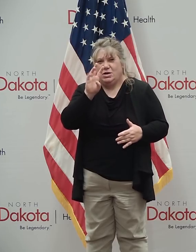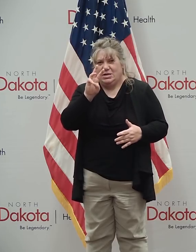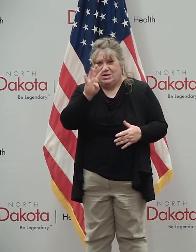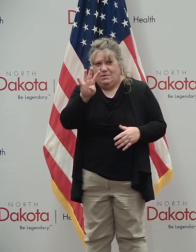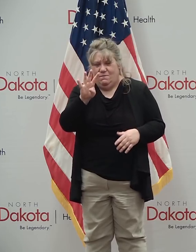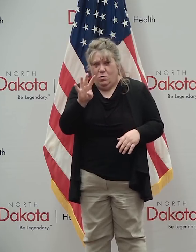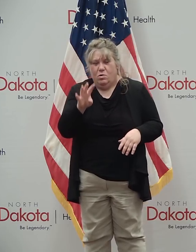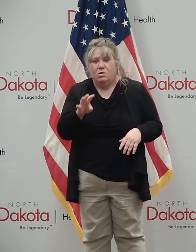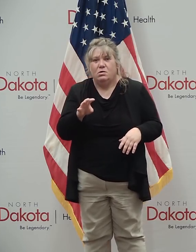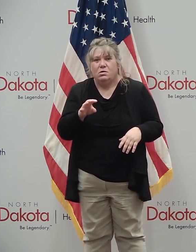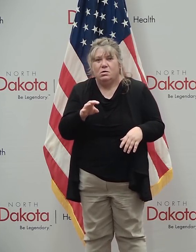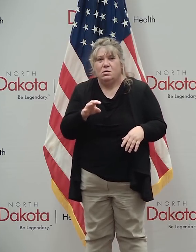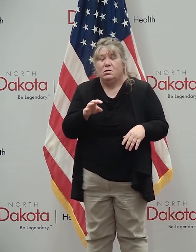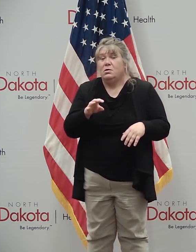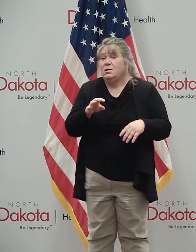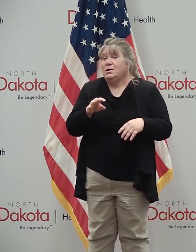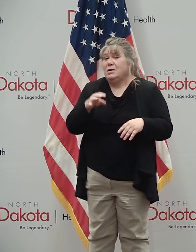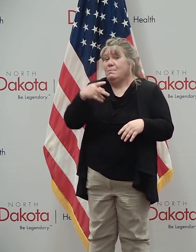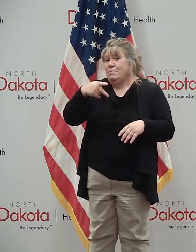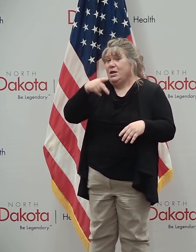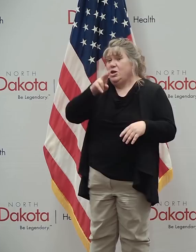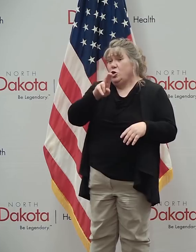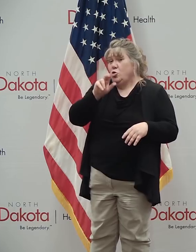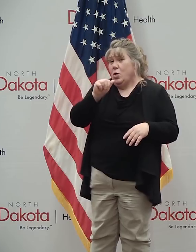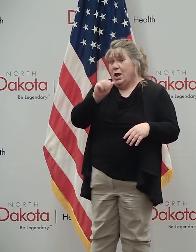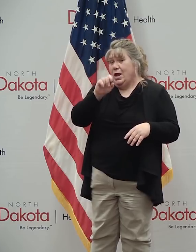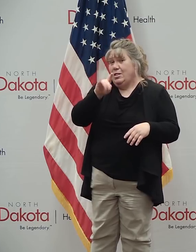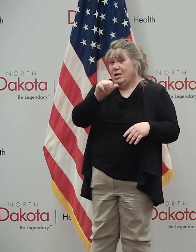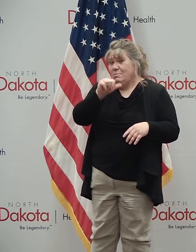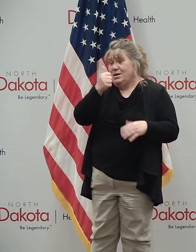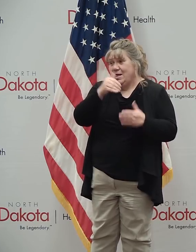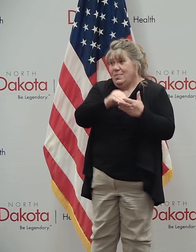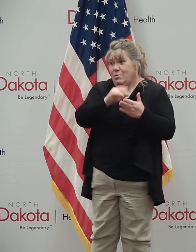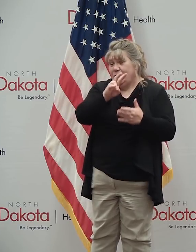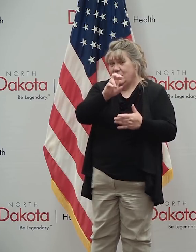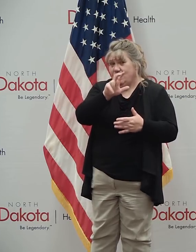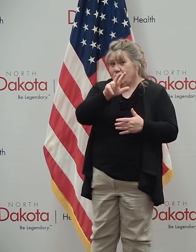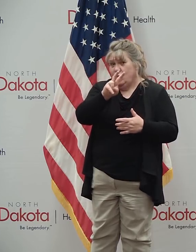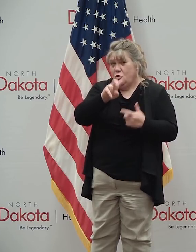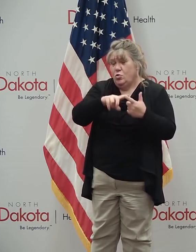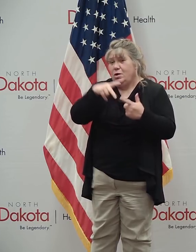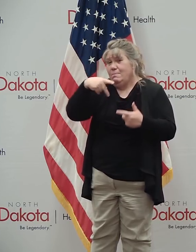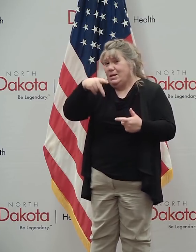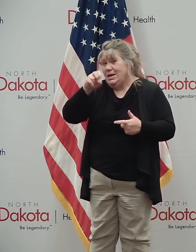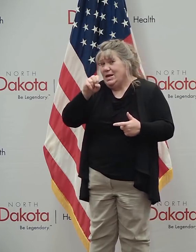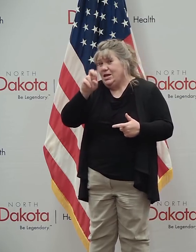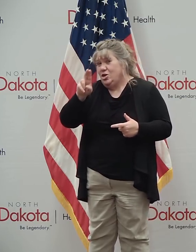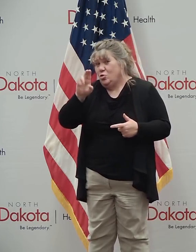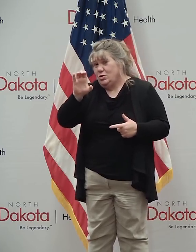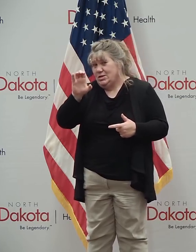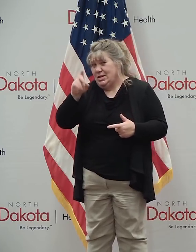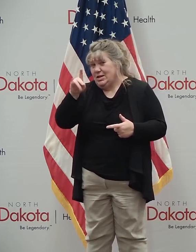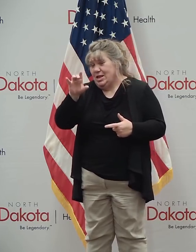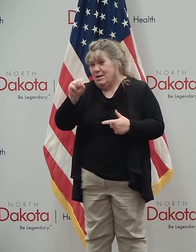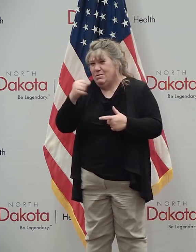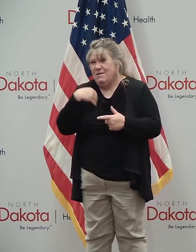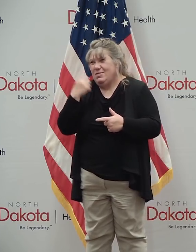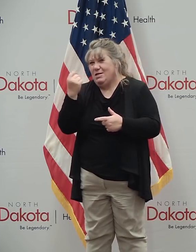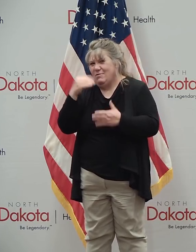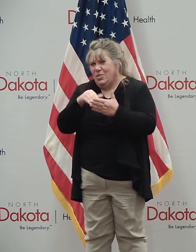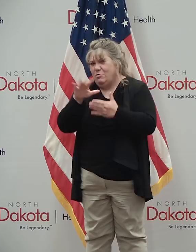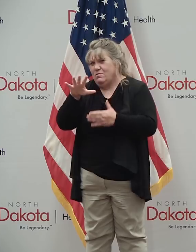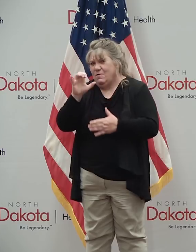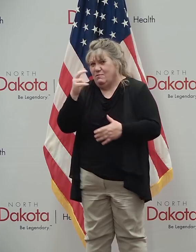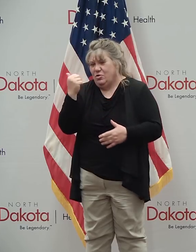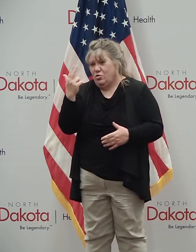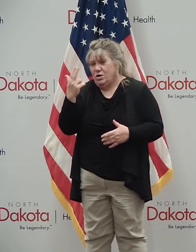71,864. The PUA claims 10,732, and the PEUC claims at